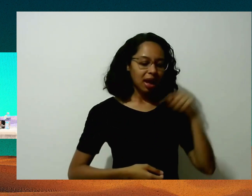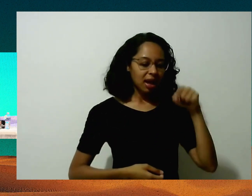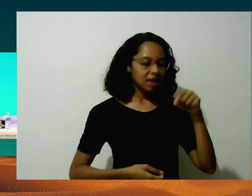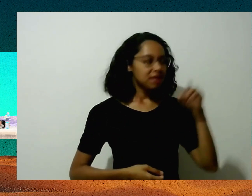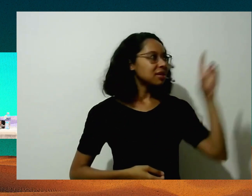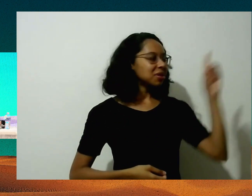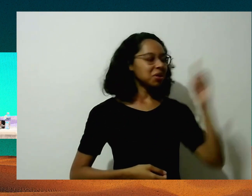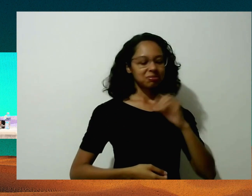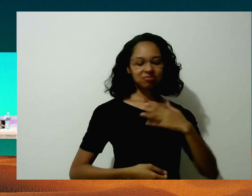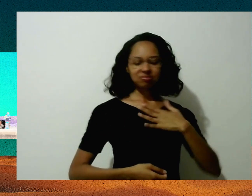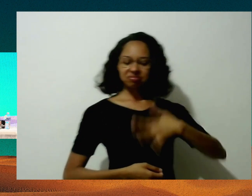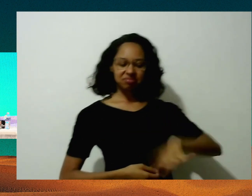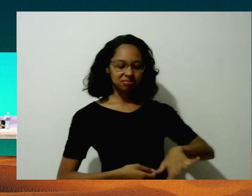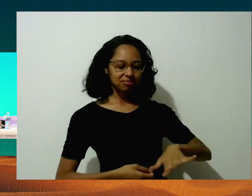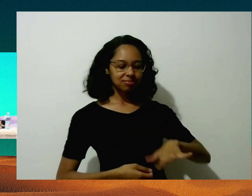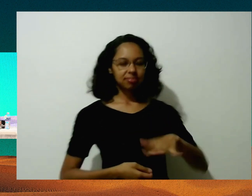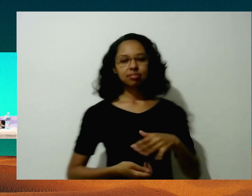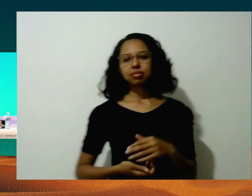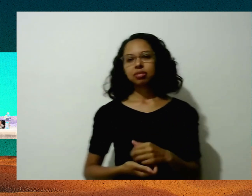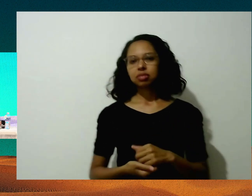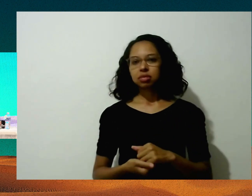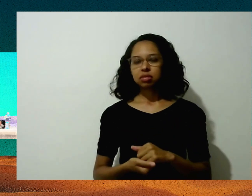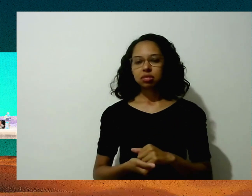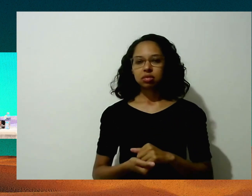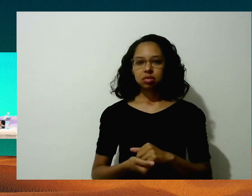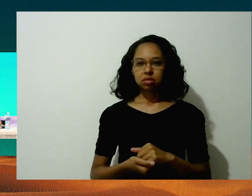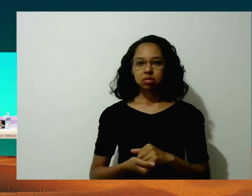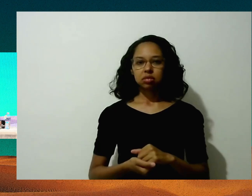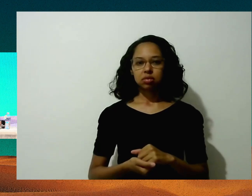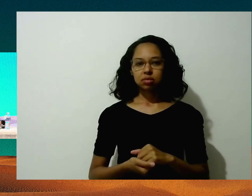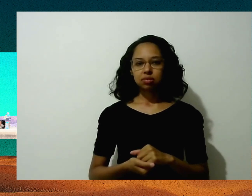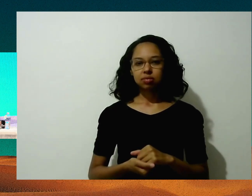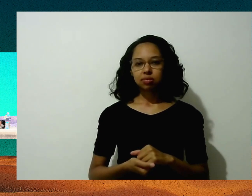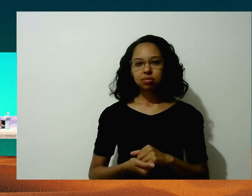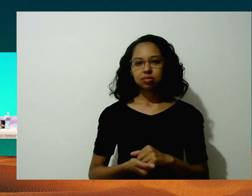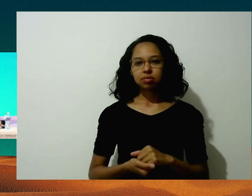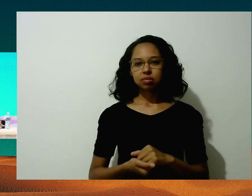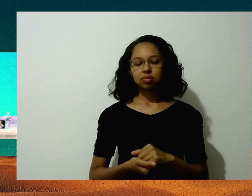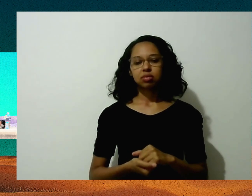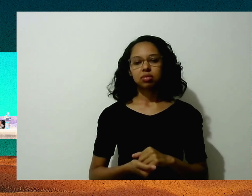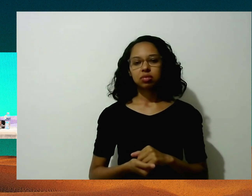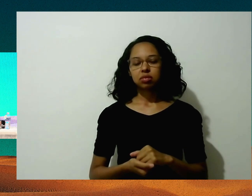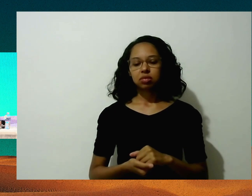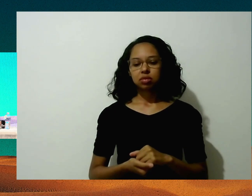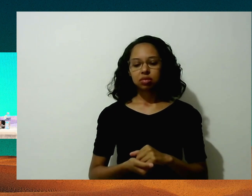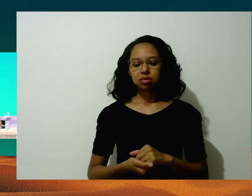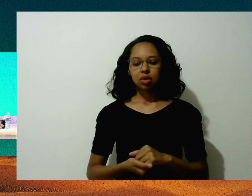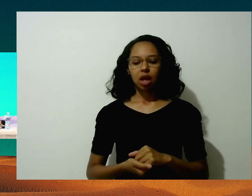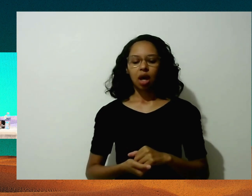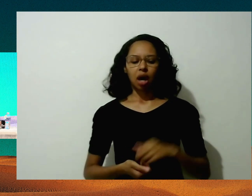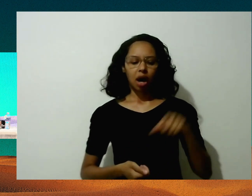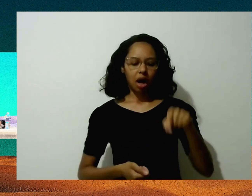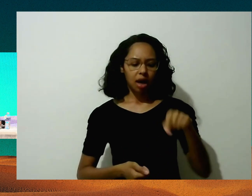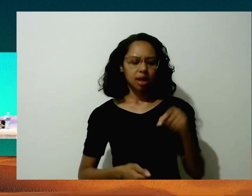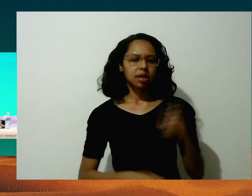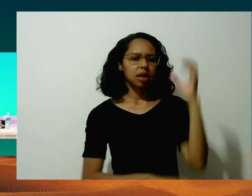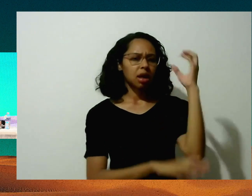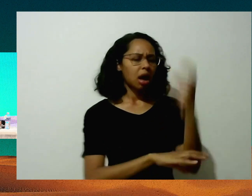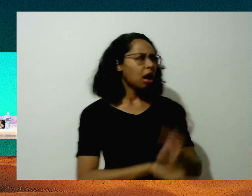não se agradou. but he did not respect Cain and his offering. Irou-se, pois, sobremaneira Caim